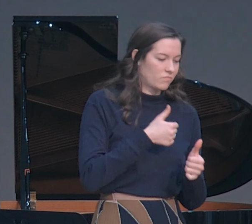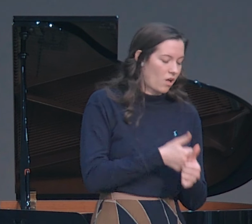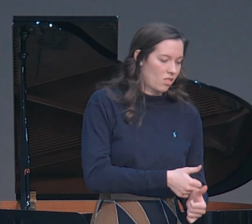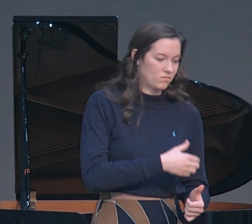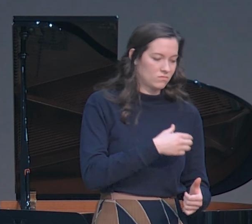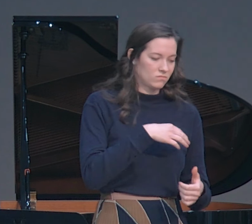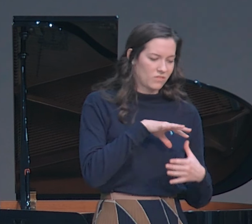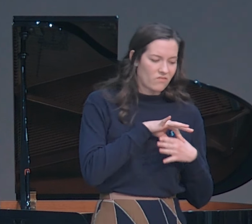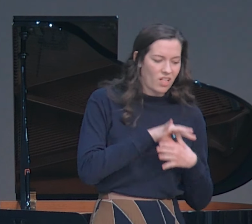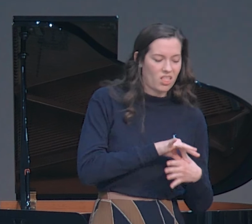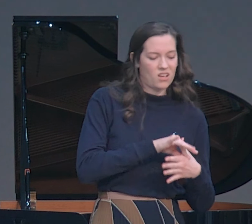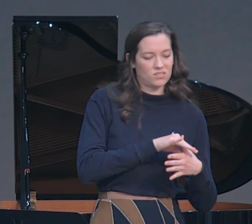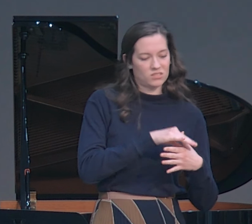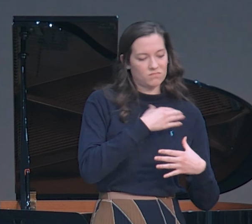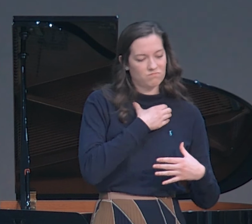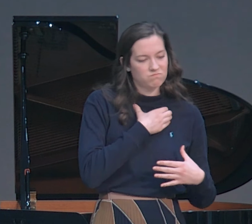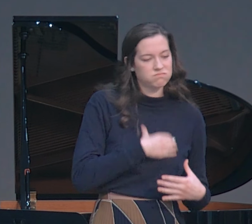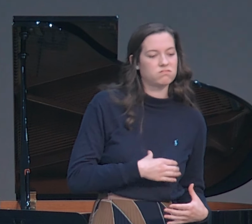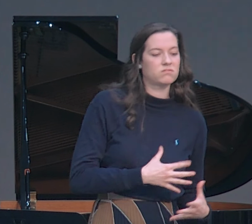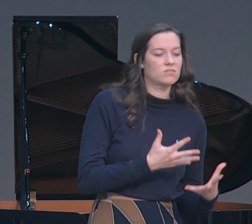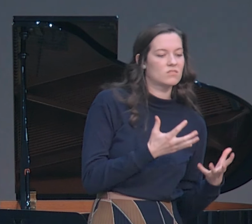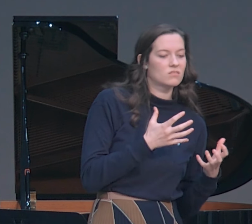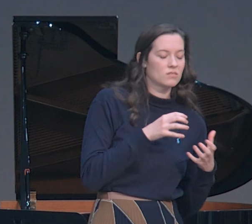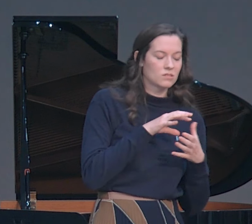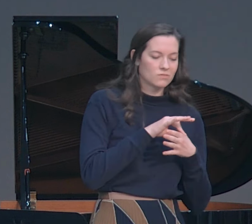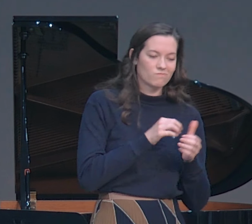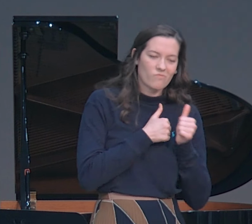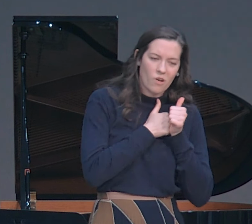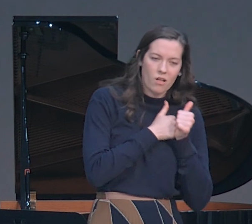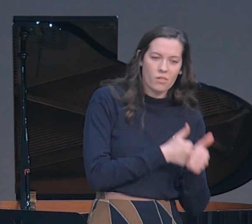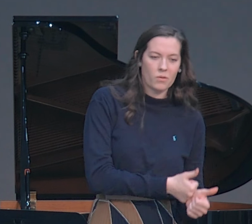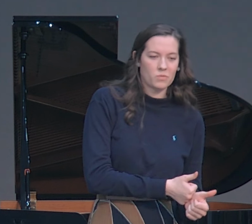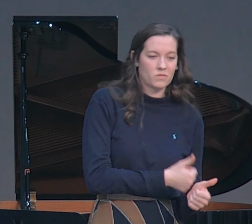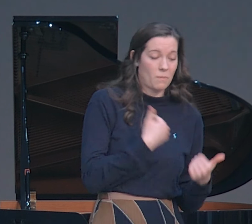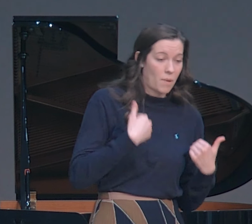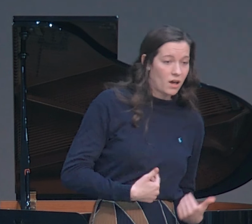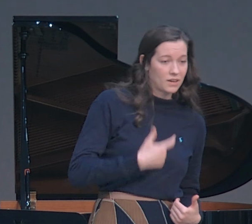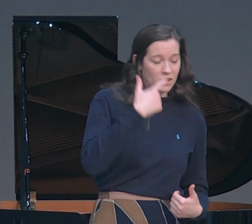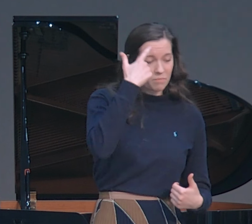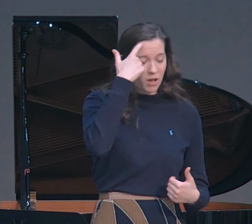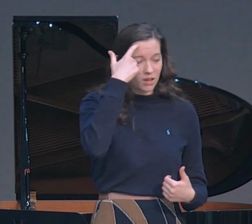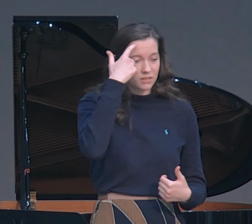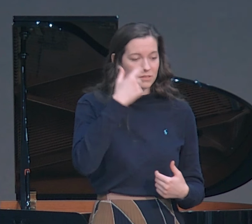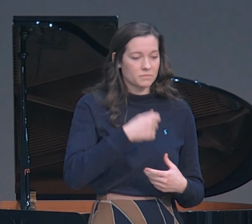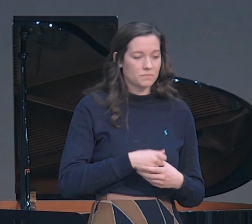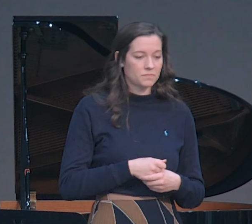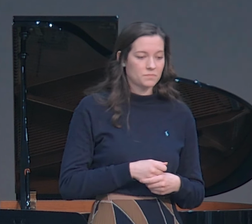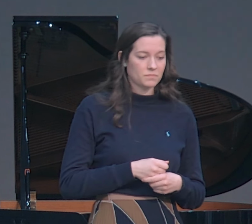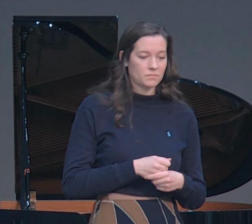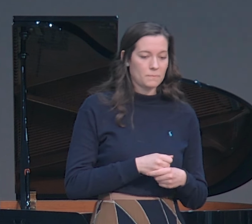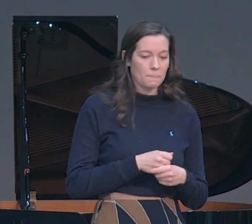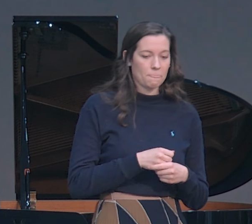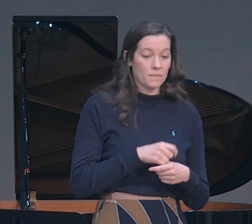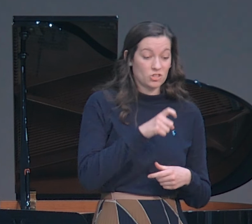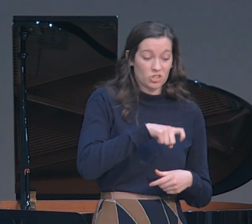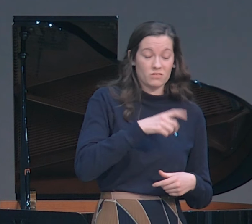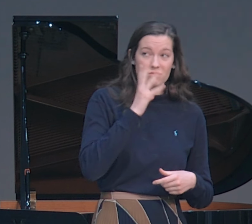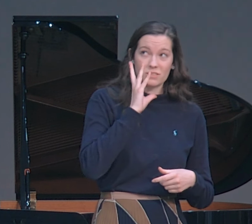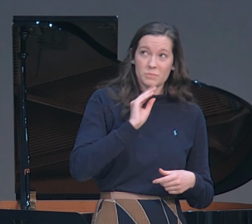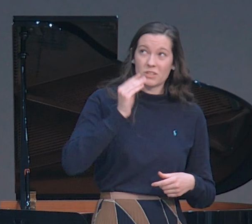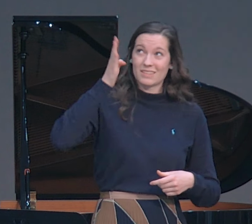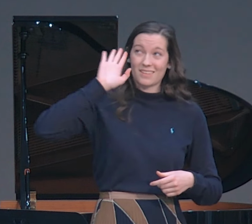flesh, carrying out the desires of the body and of the mind, and were by nature children